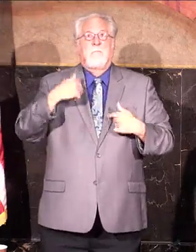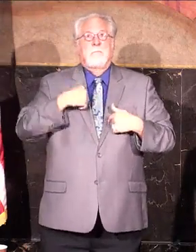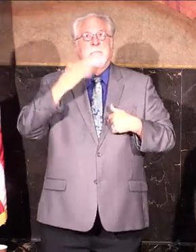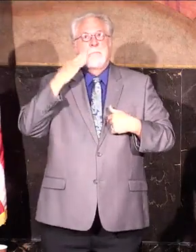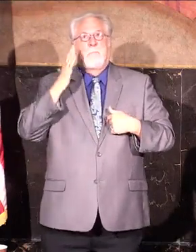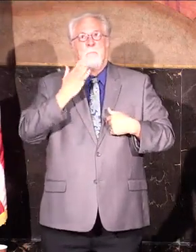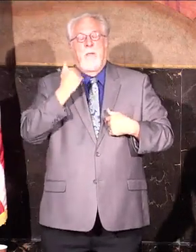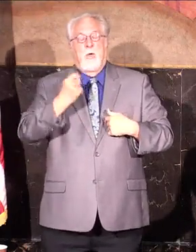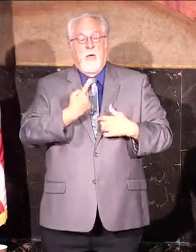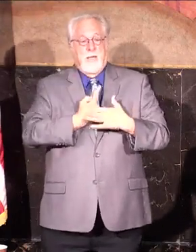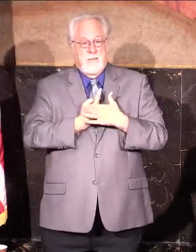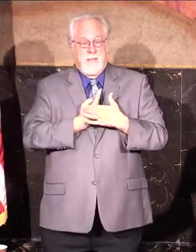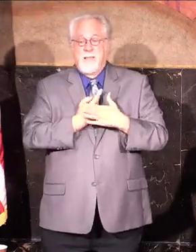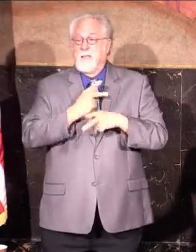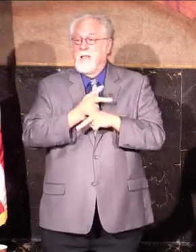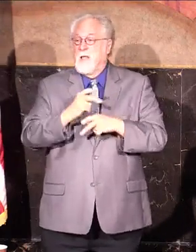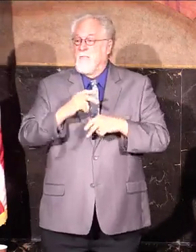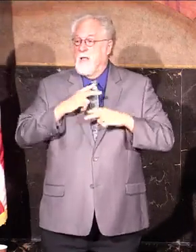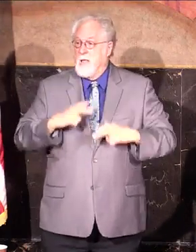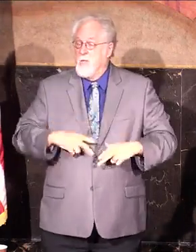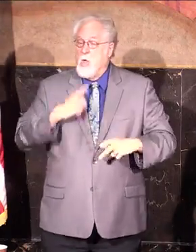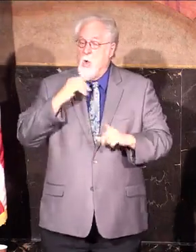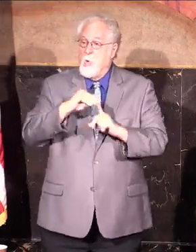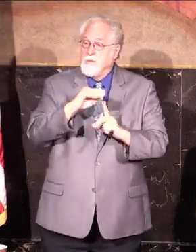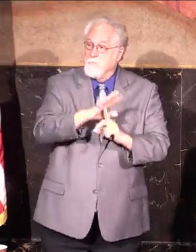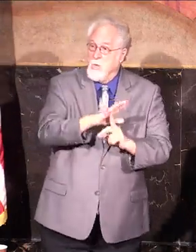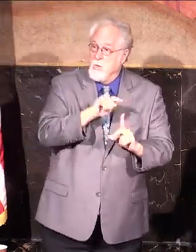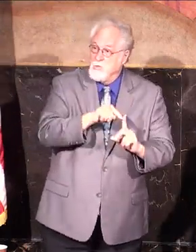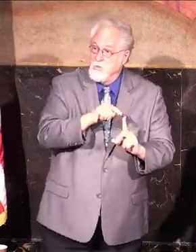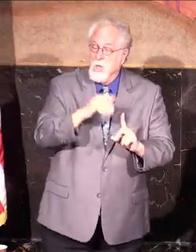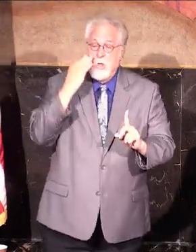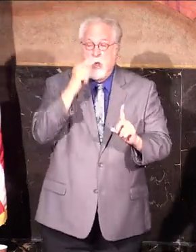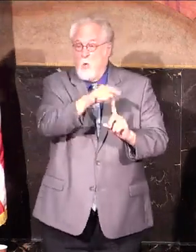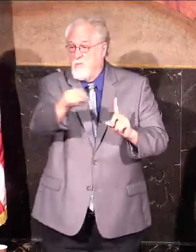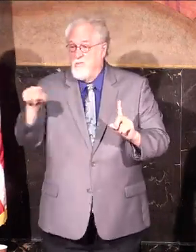their health, and for people who might have been exposed to that individual, know that they also need